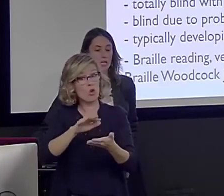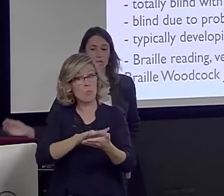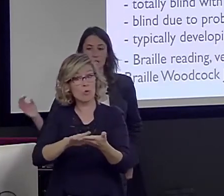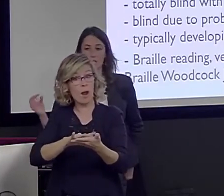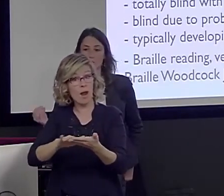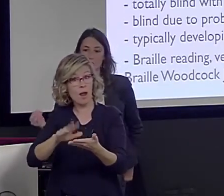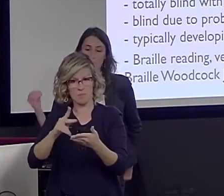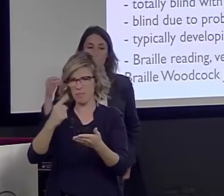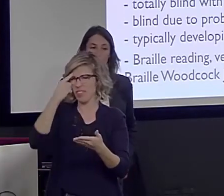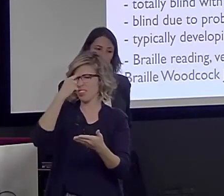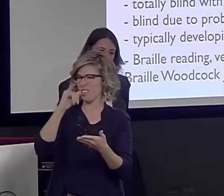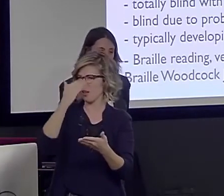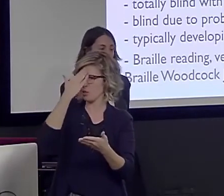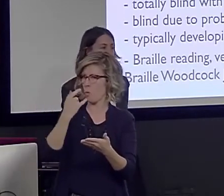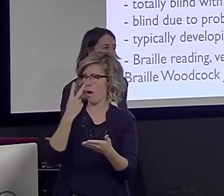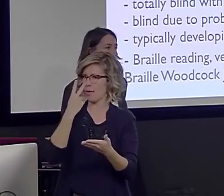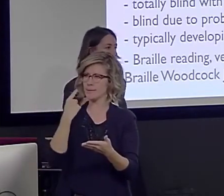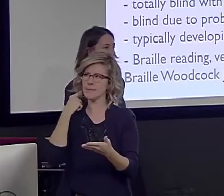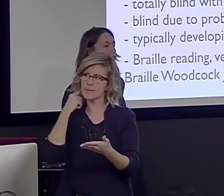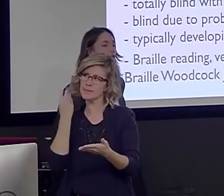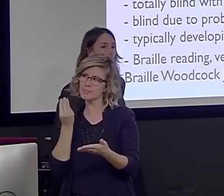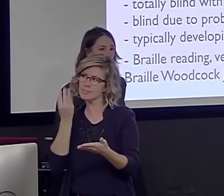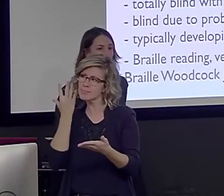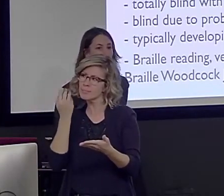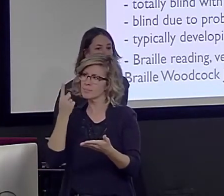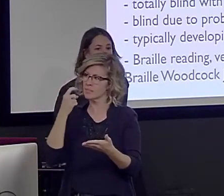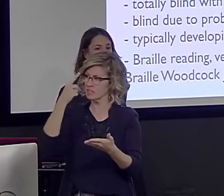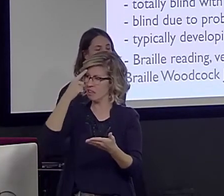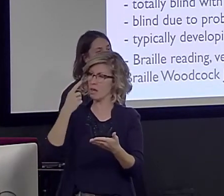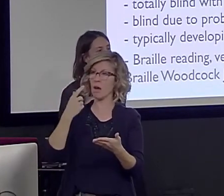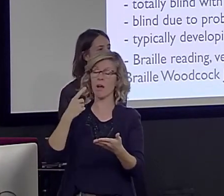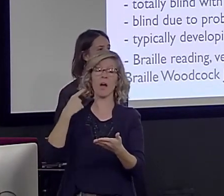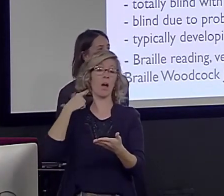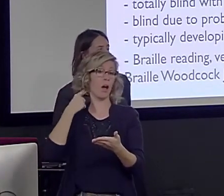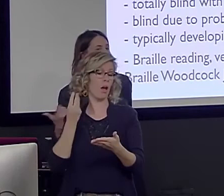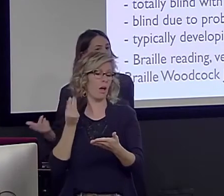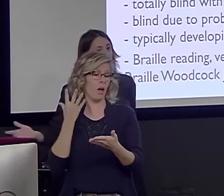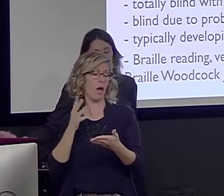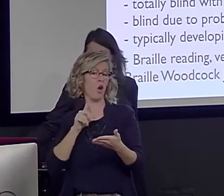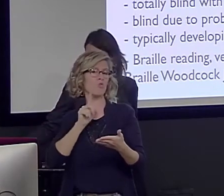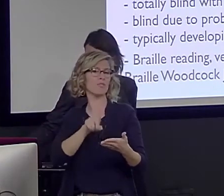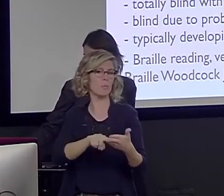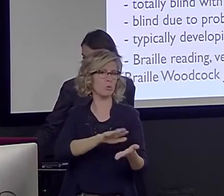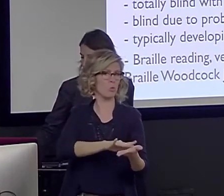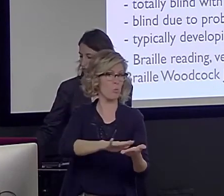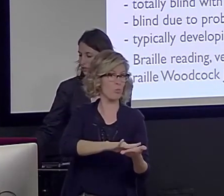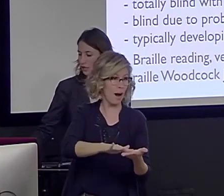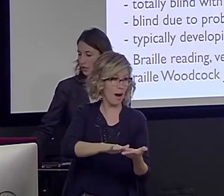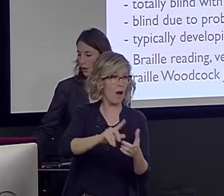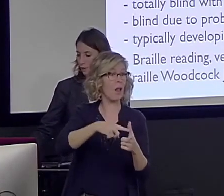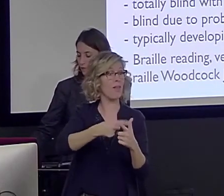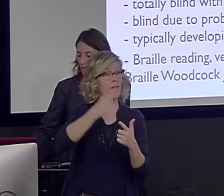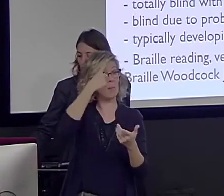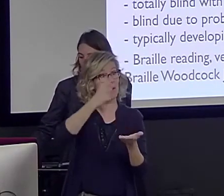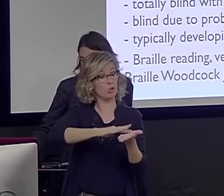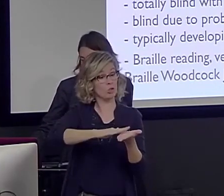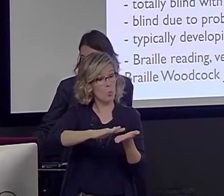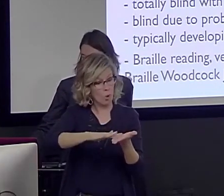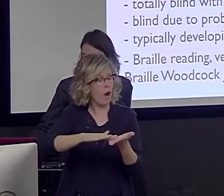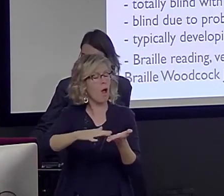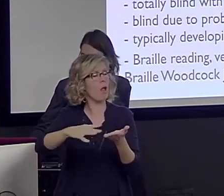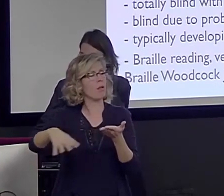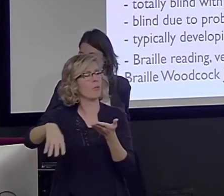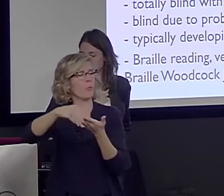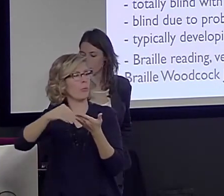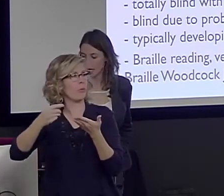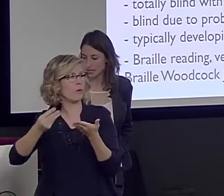Maybe it's the first thing that happens is visual cortex responds to braille, and then language kind of comes along for the ride. So in this study,